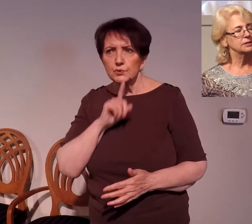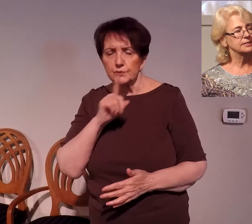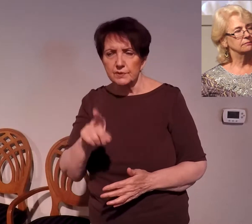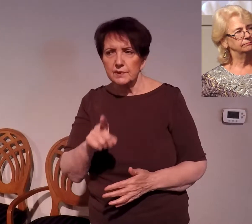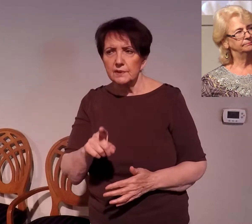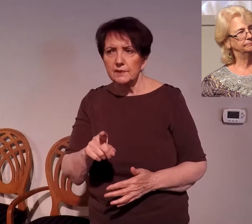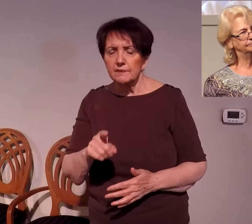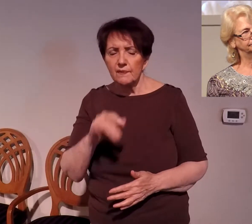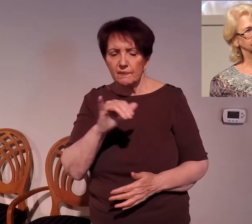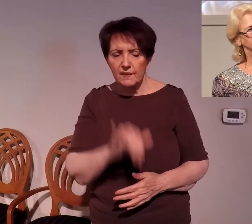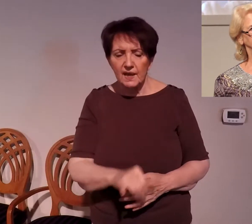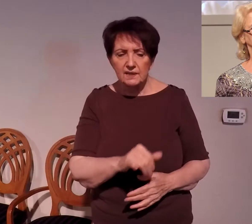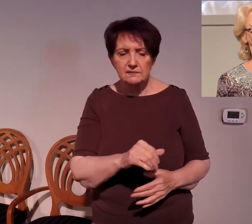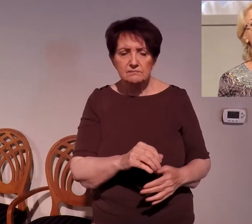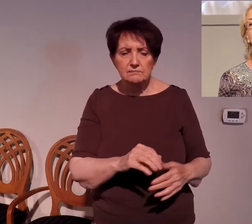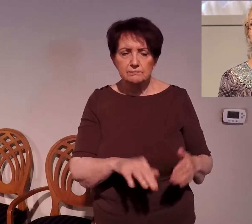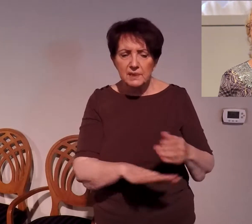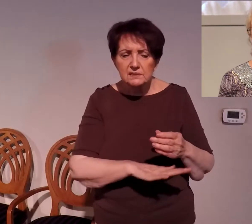nature is